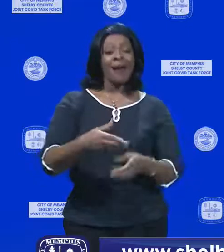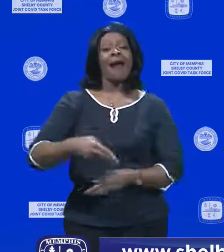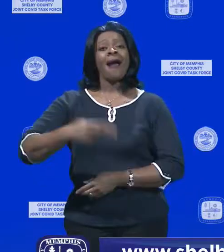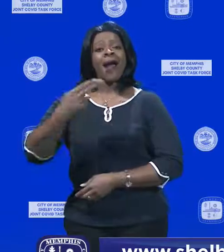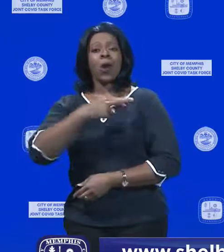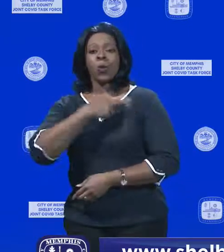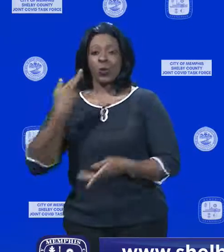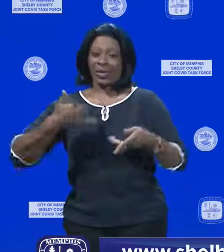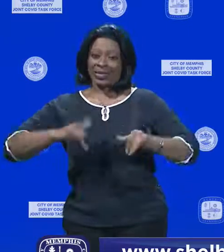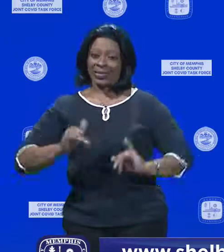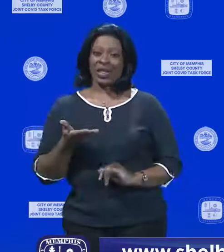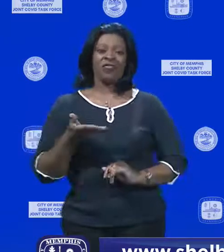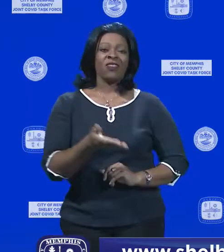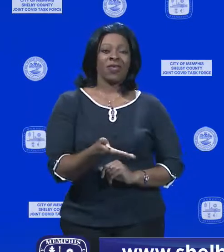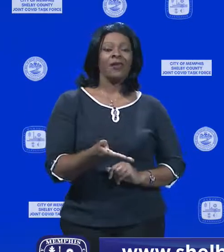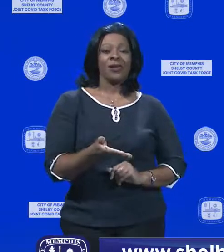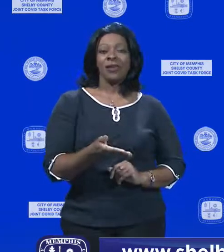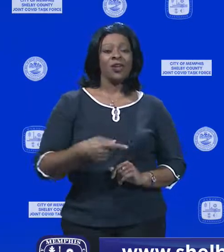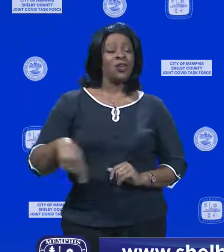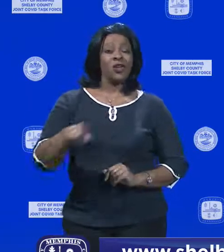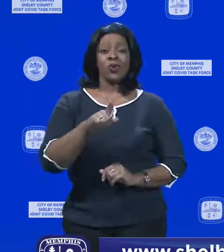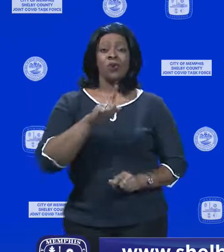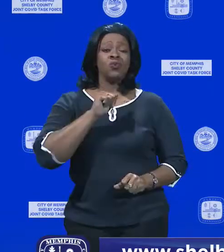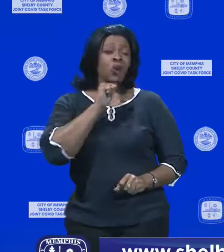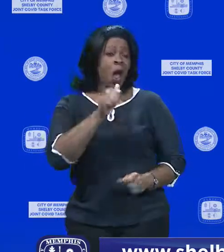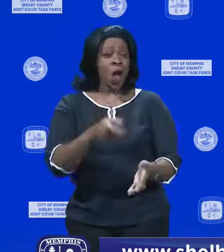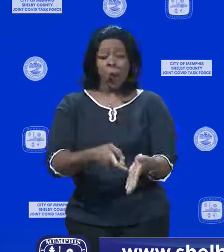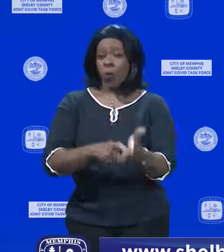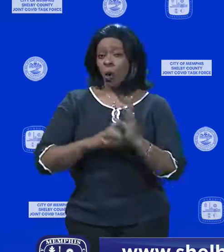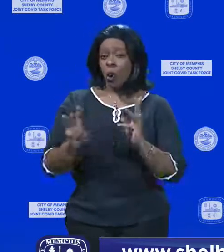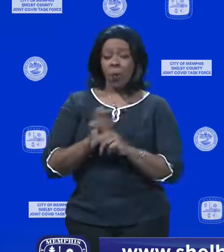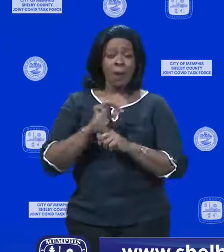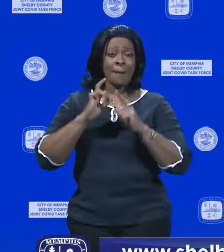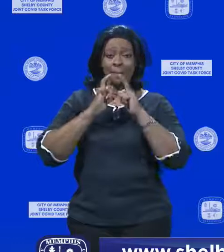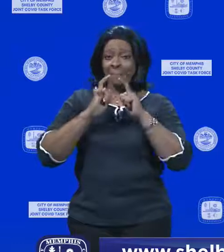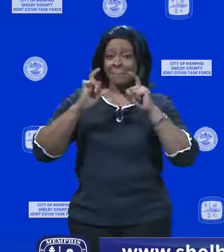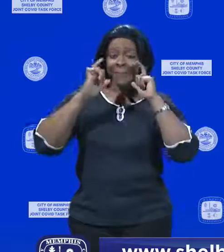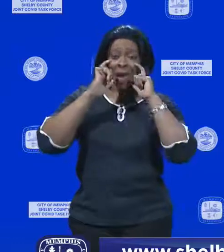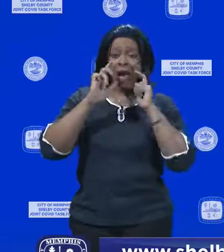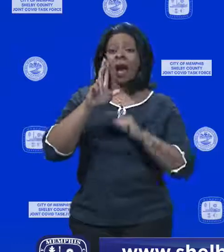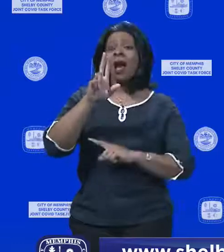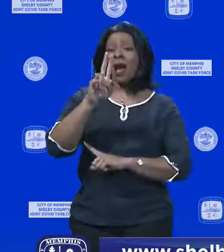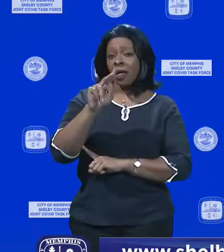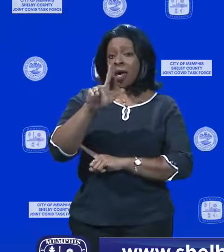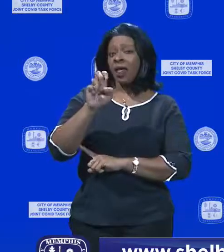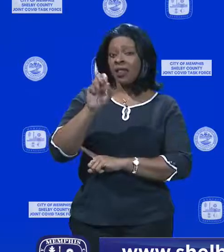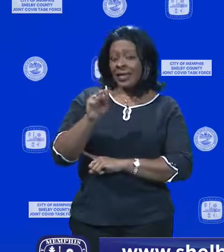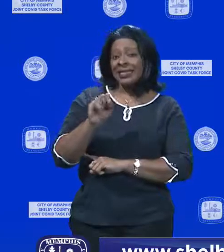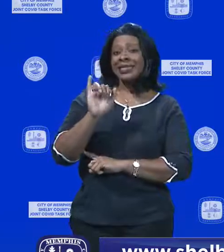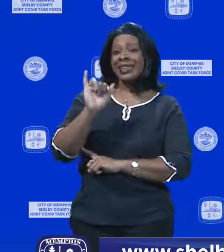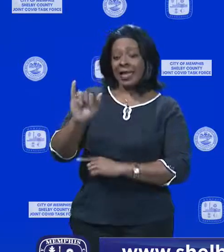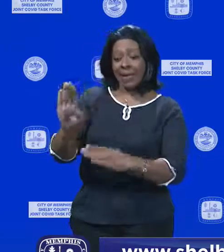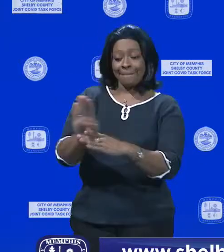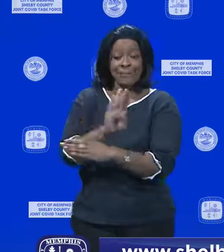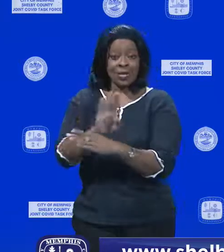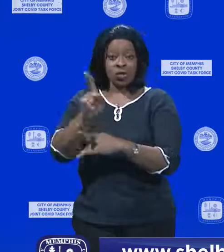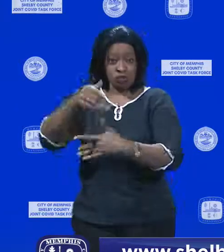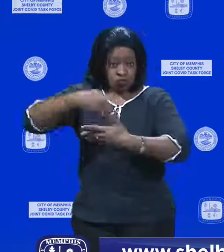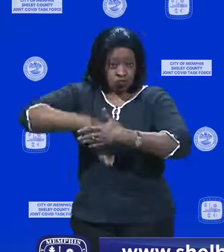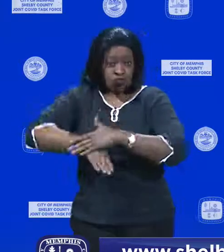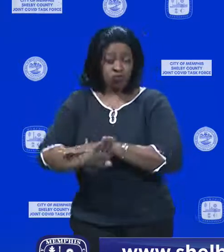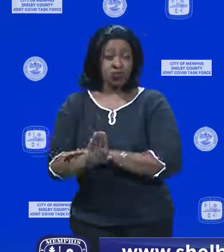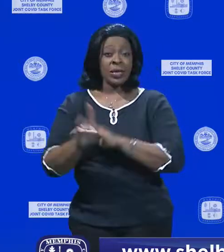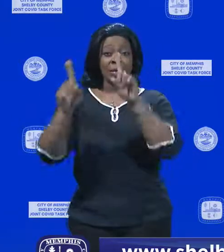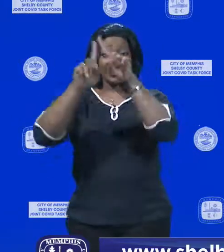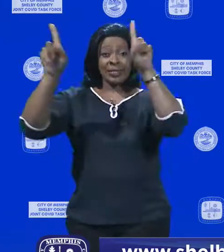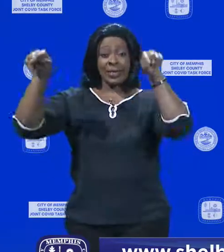remain. But you're not going to be required to wear a mask unless that business you're entering has